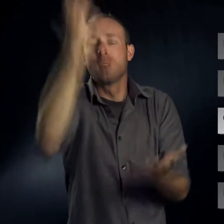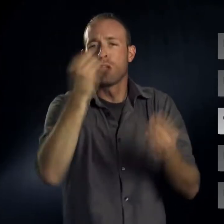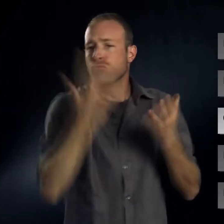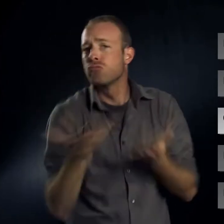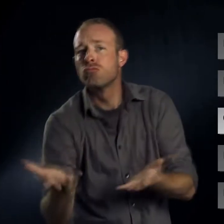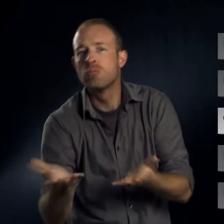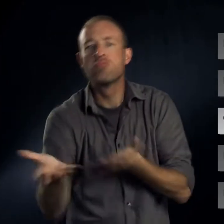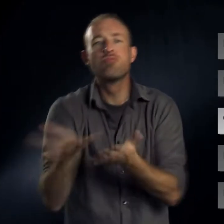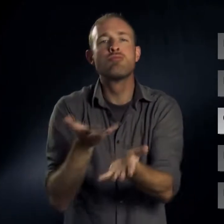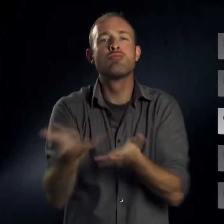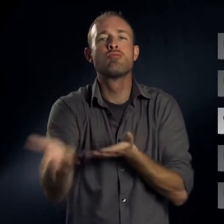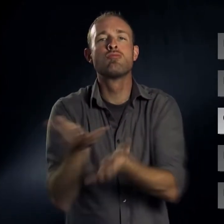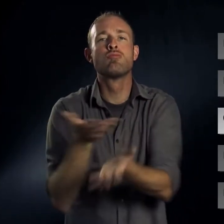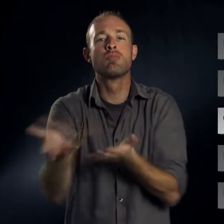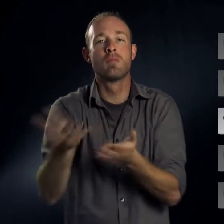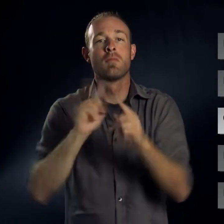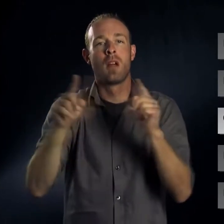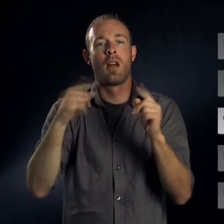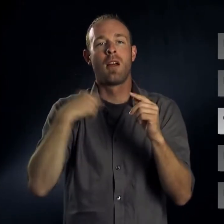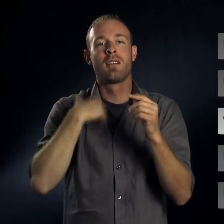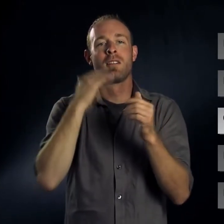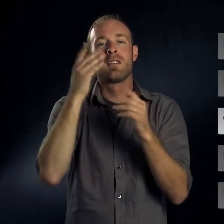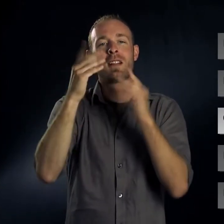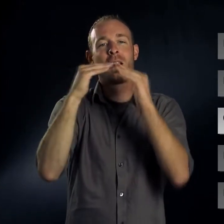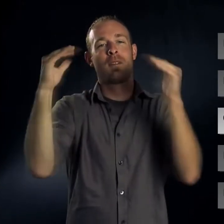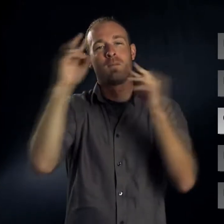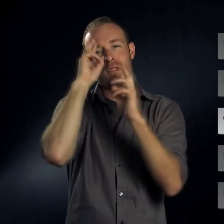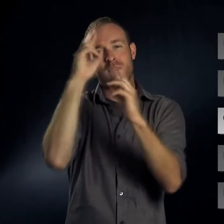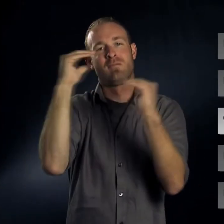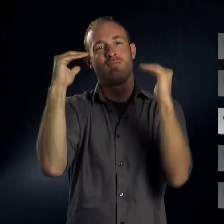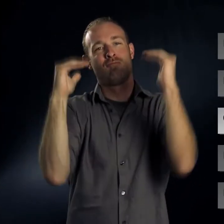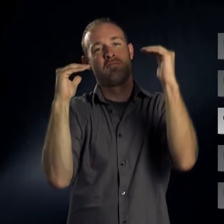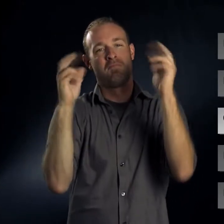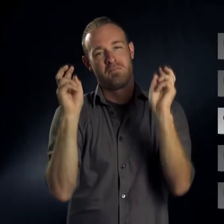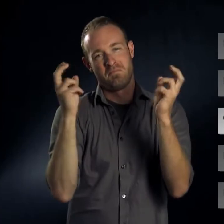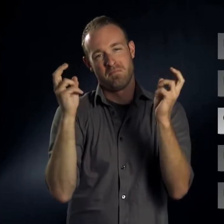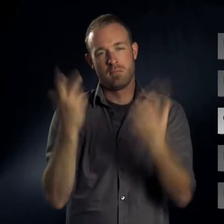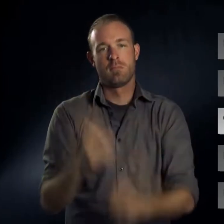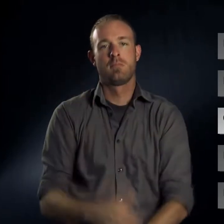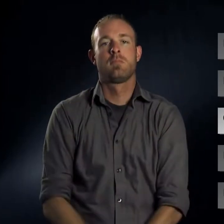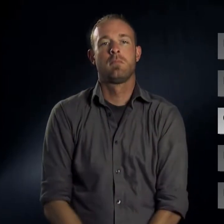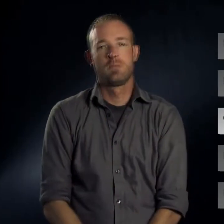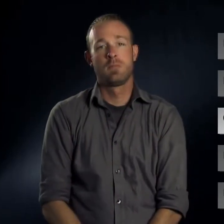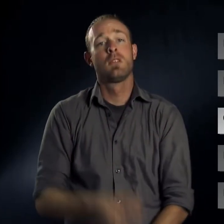to their student. The students have an opportunity to ask questions and engage in the conversation and ideas.